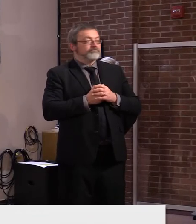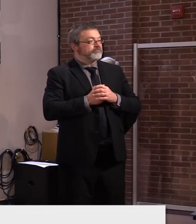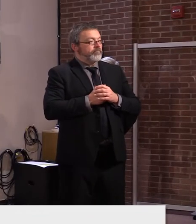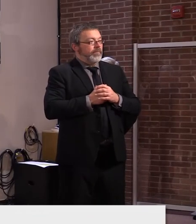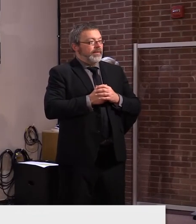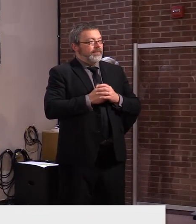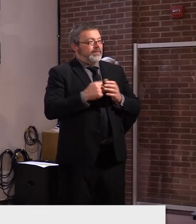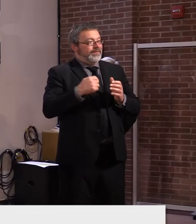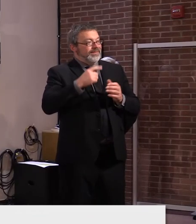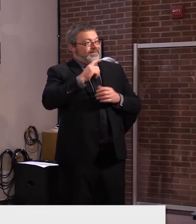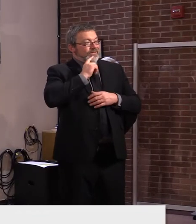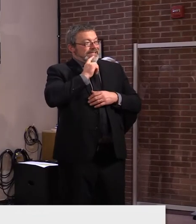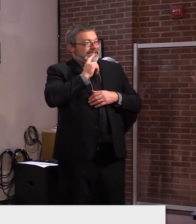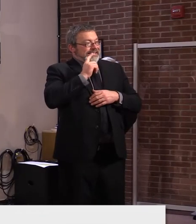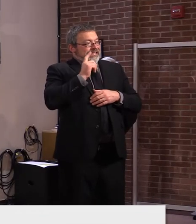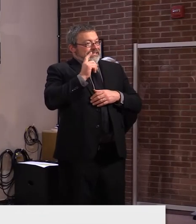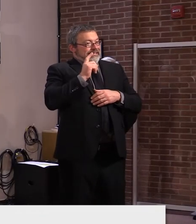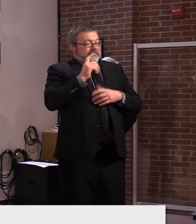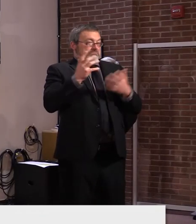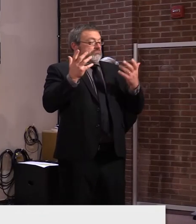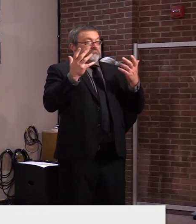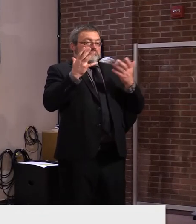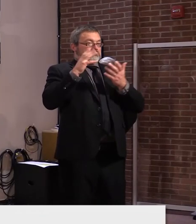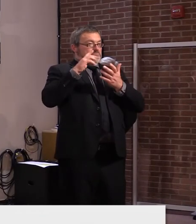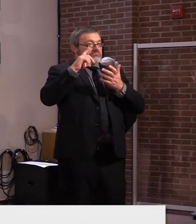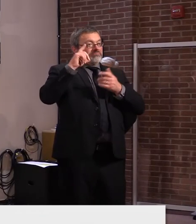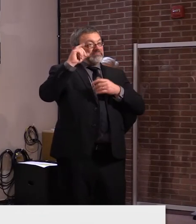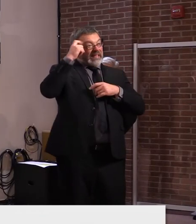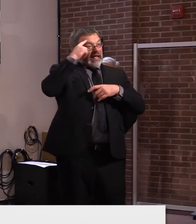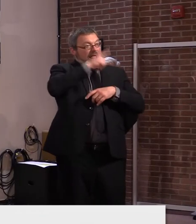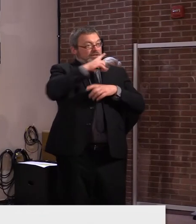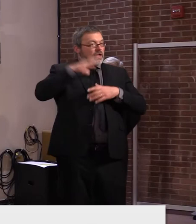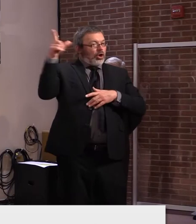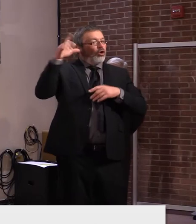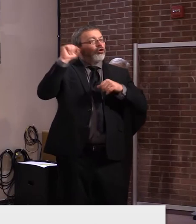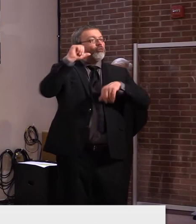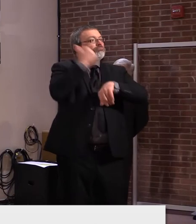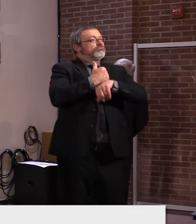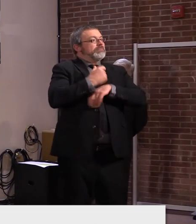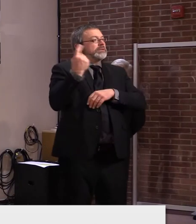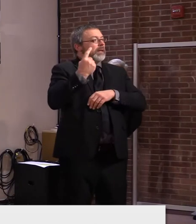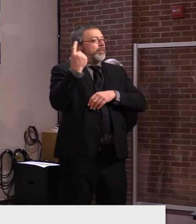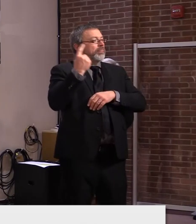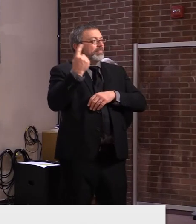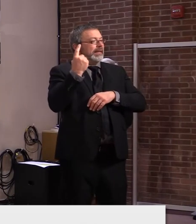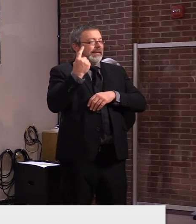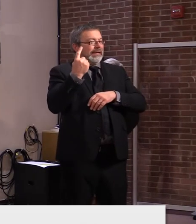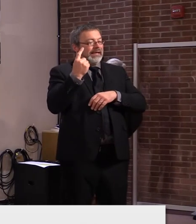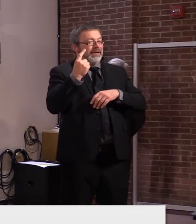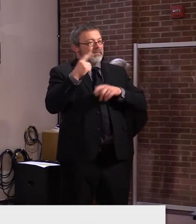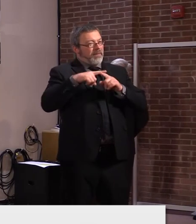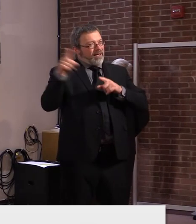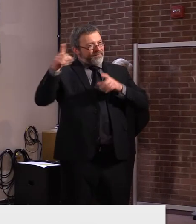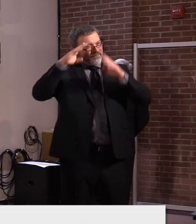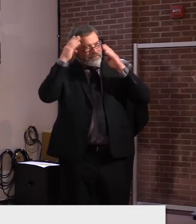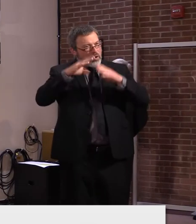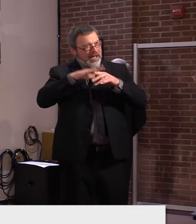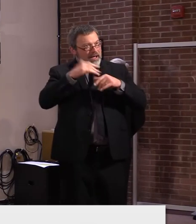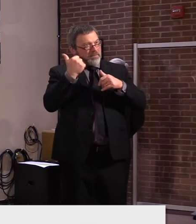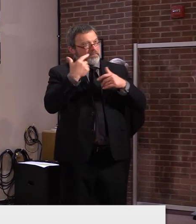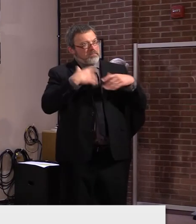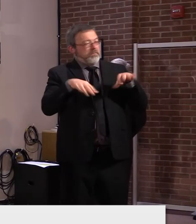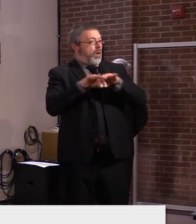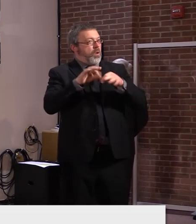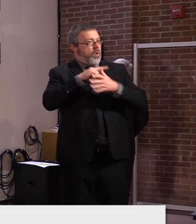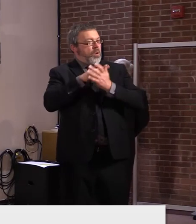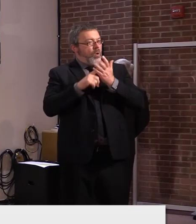legislature could get involved in along with many other thorny topics. But this is something that they could get